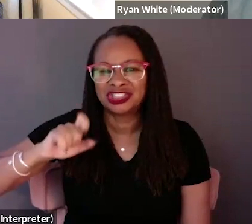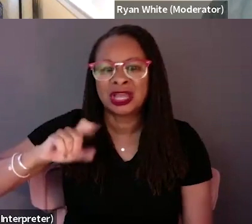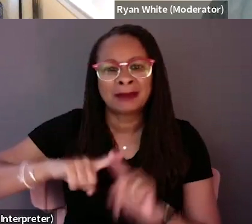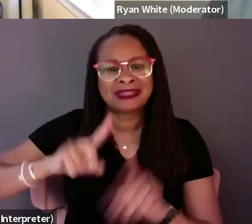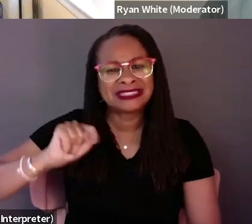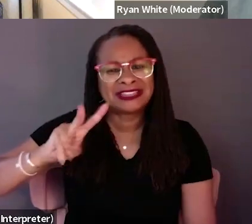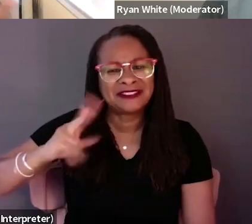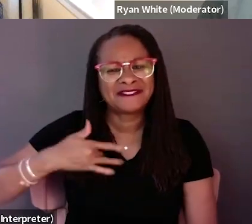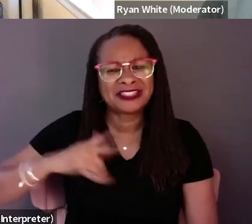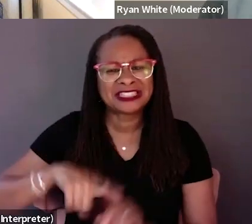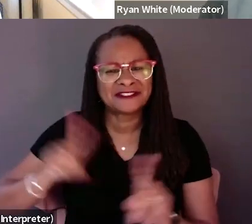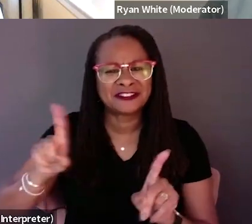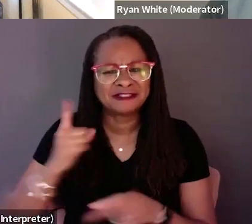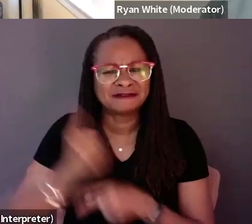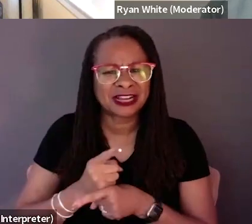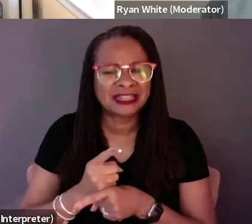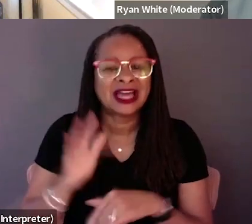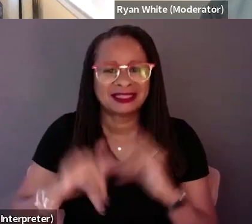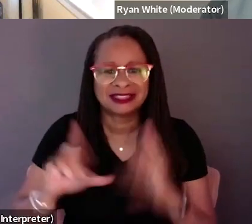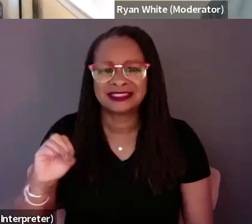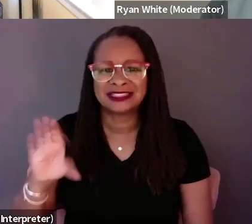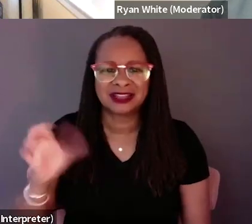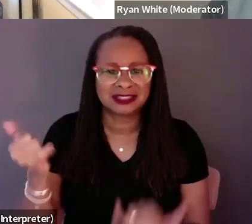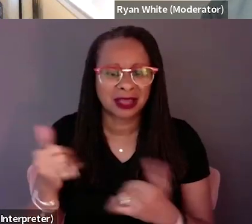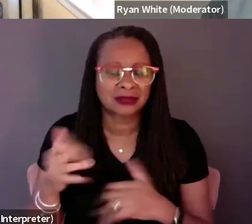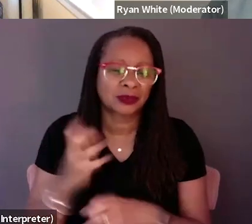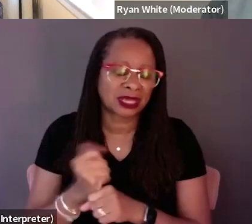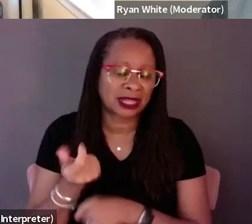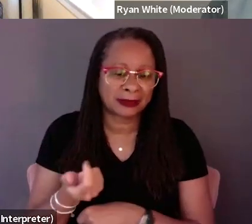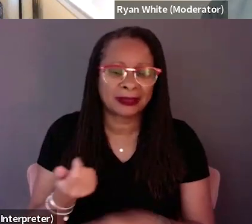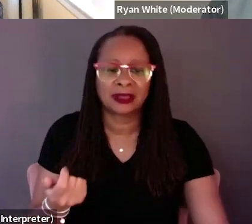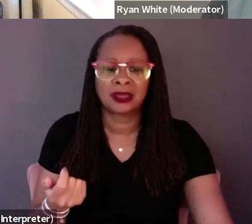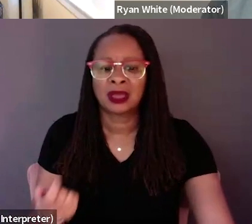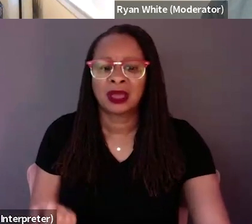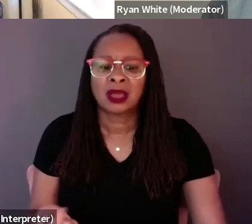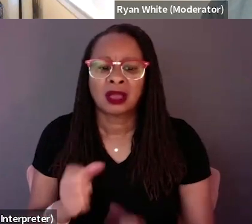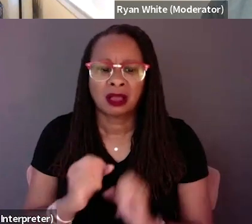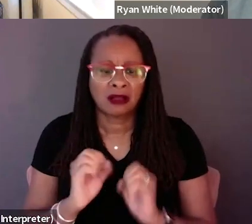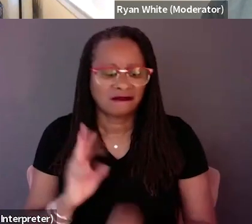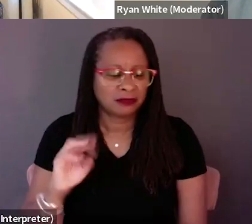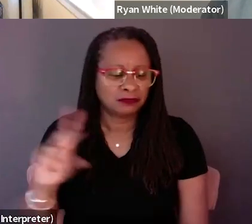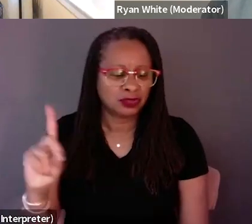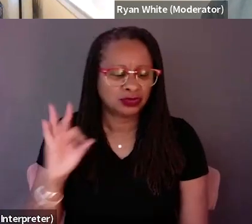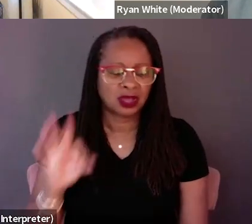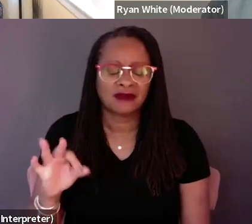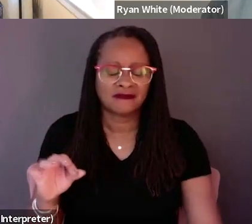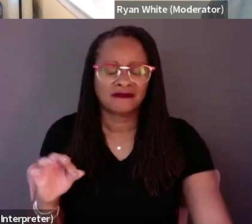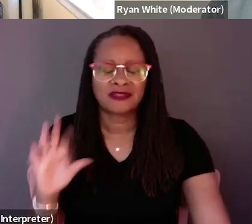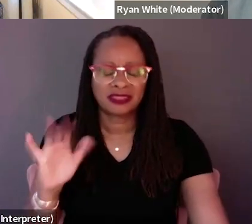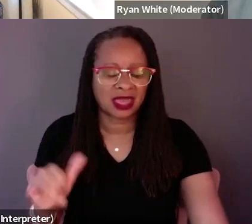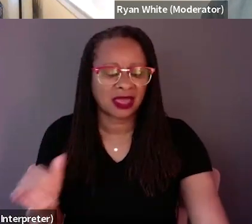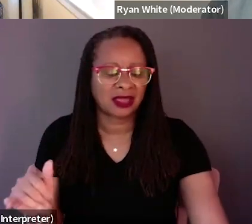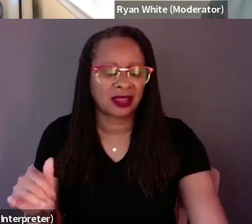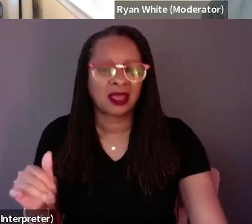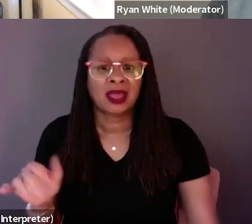feels different. TV then feels different than docs now. So getting a little bit of the mood of that,